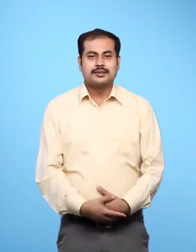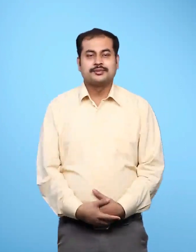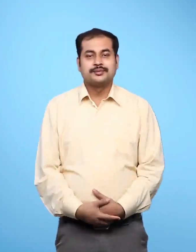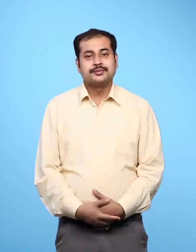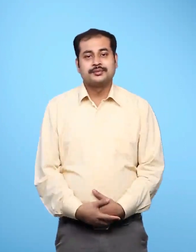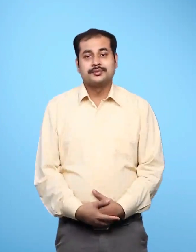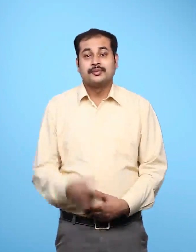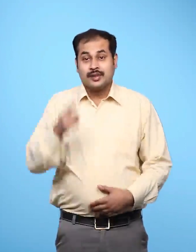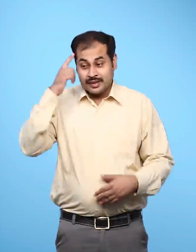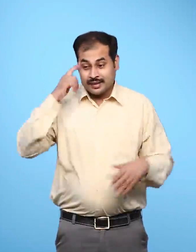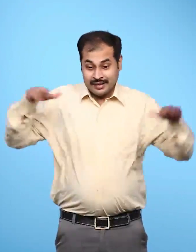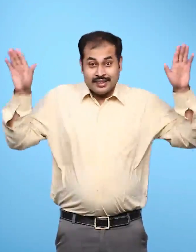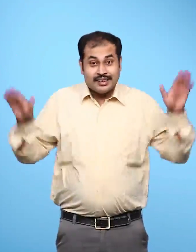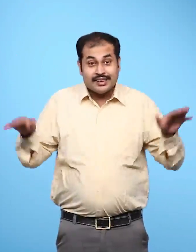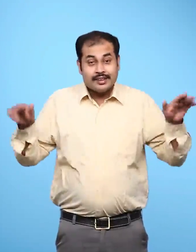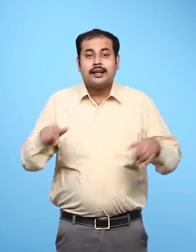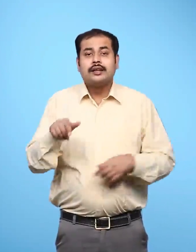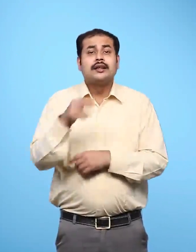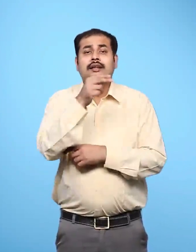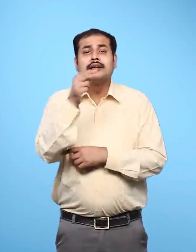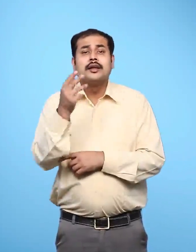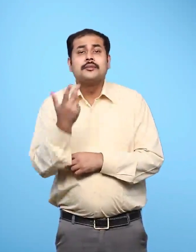Chirpy crow was very thirsty.